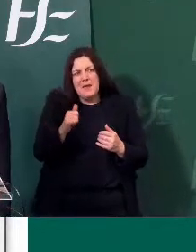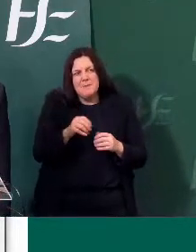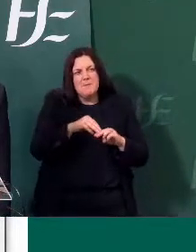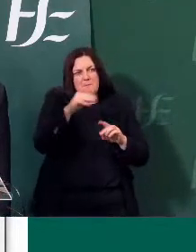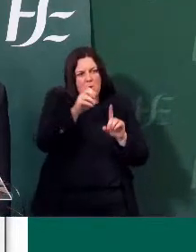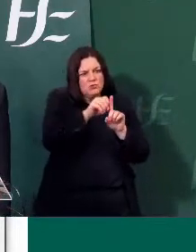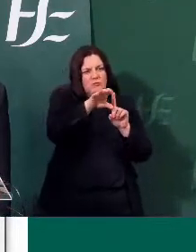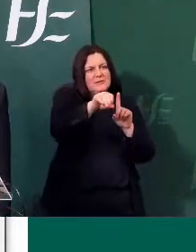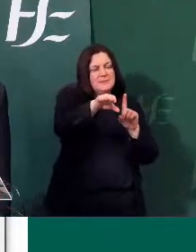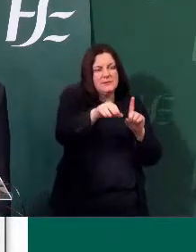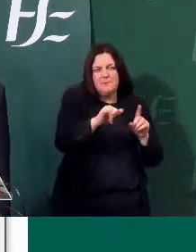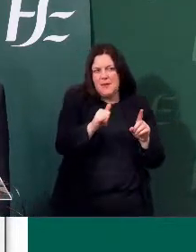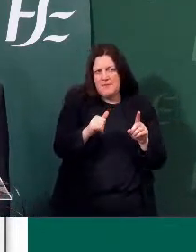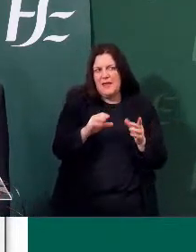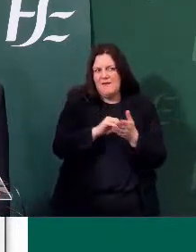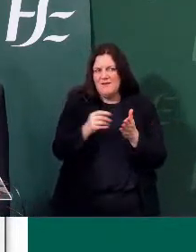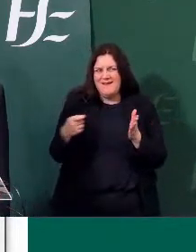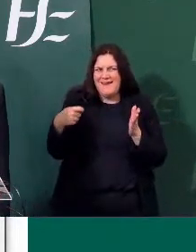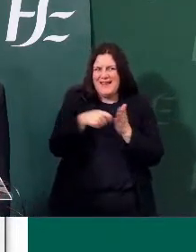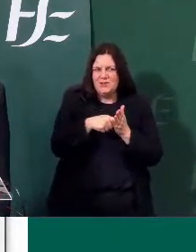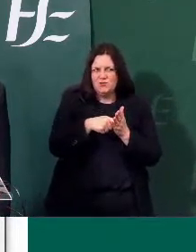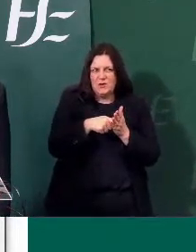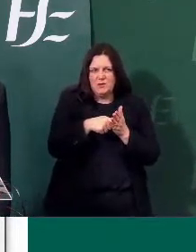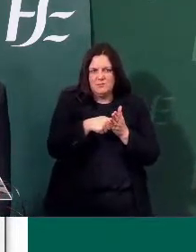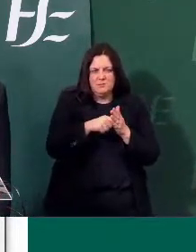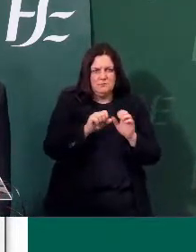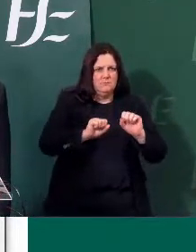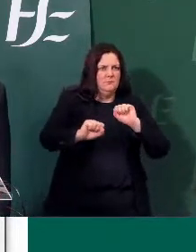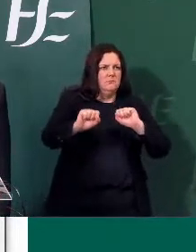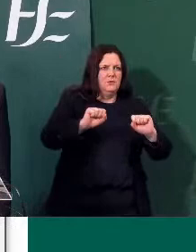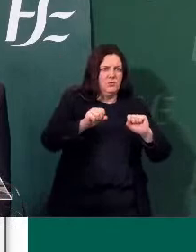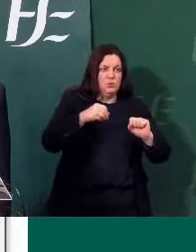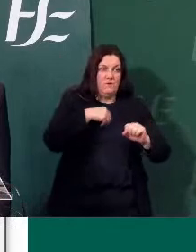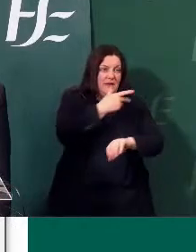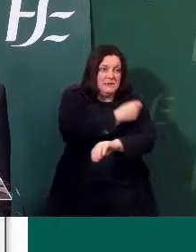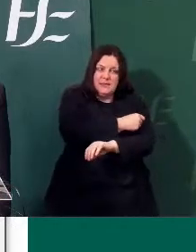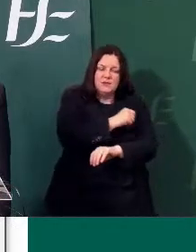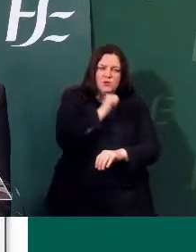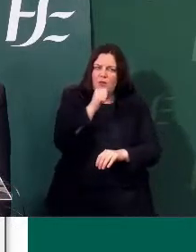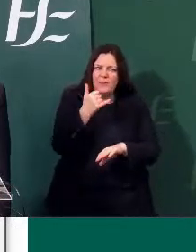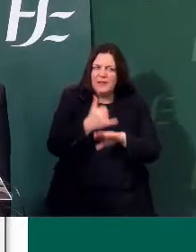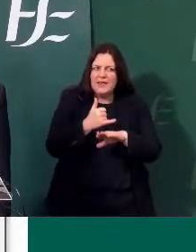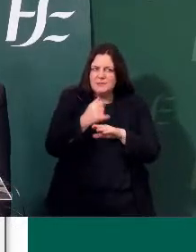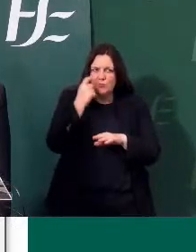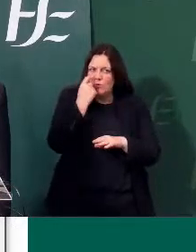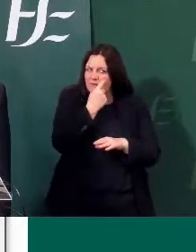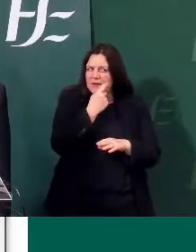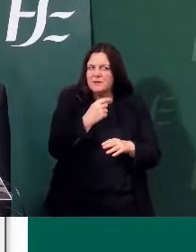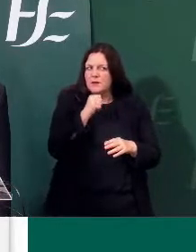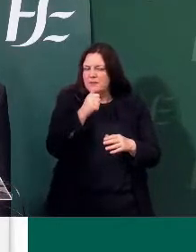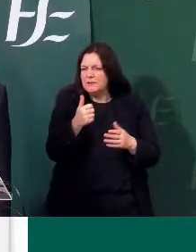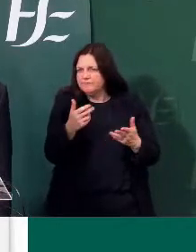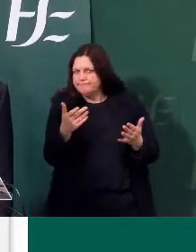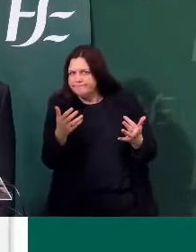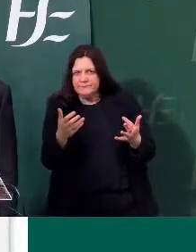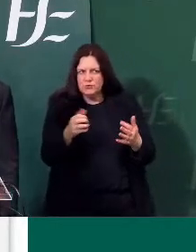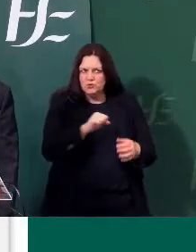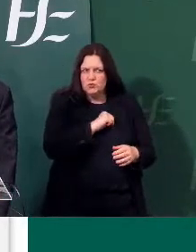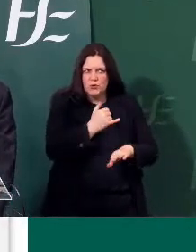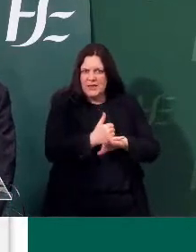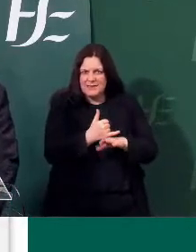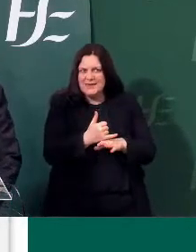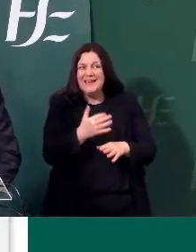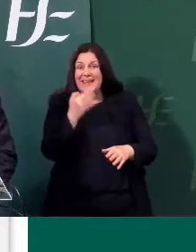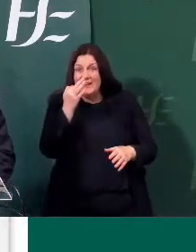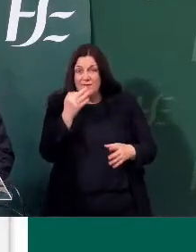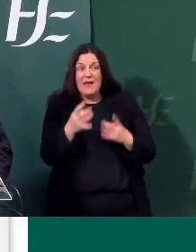and one that may carry additional resistance to vaccination, but that has yet to be proven or yet to be demonstrated in the field. So